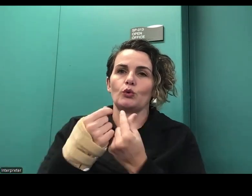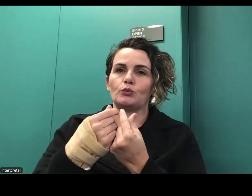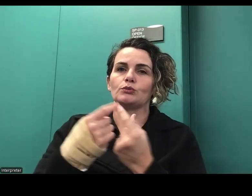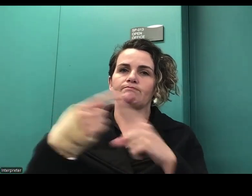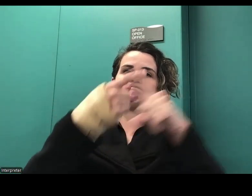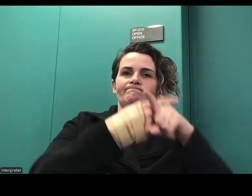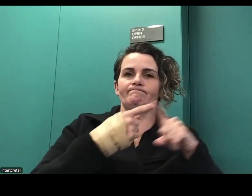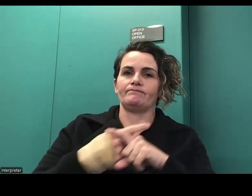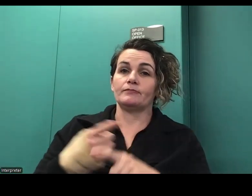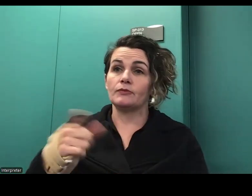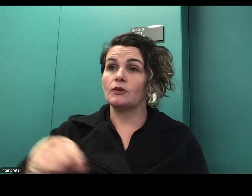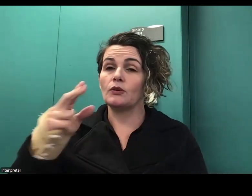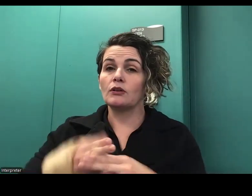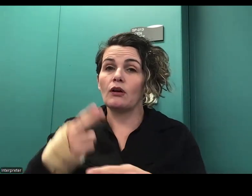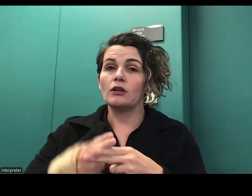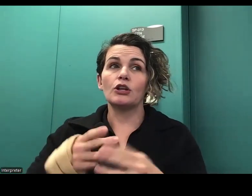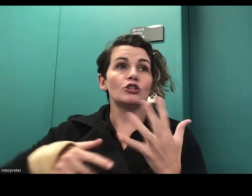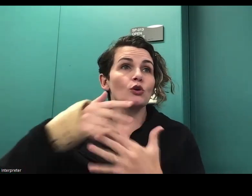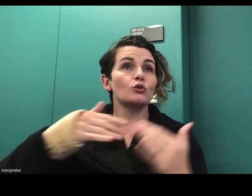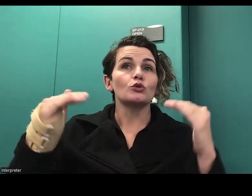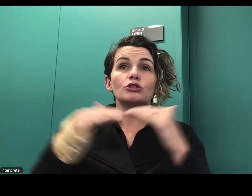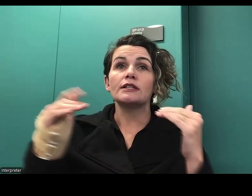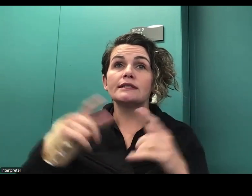like social justice language?